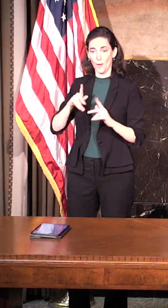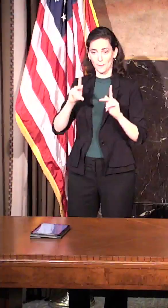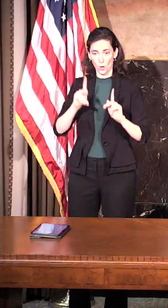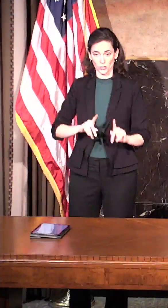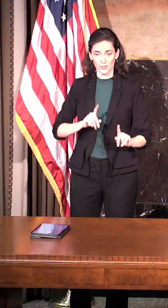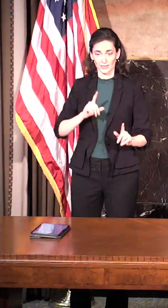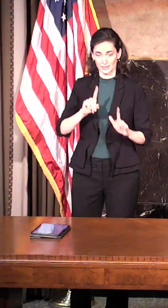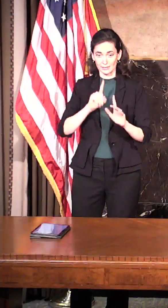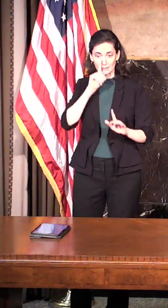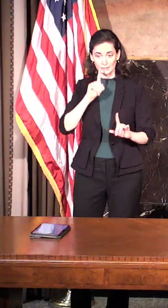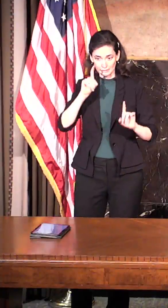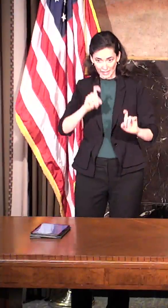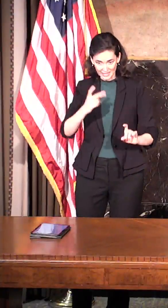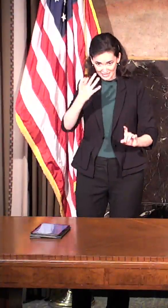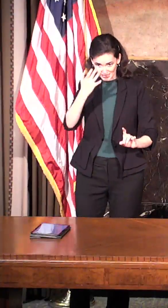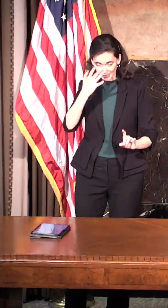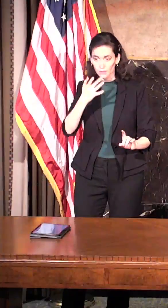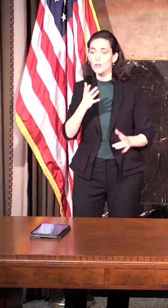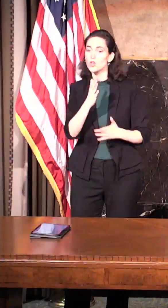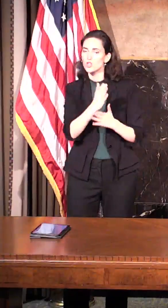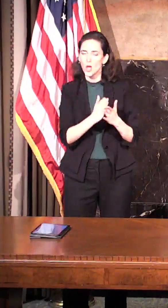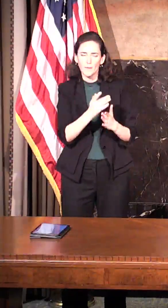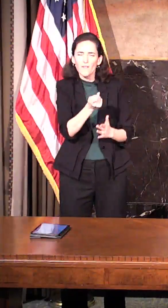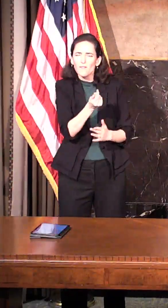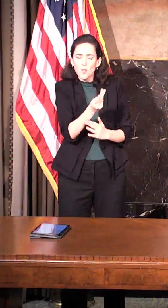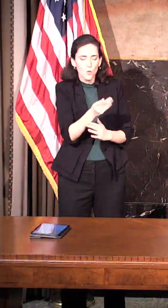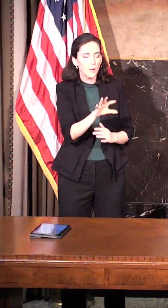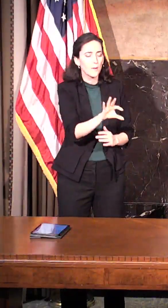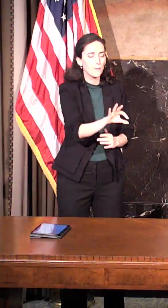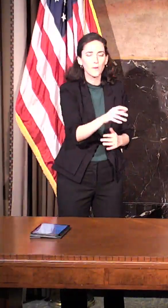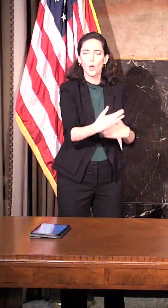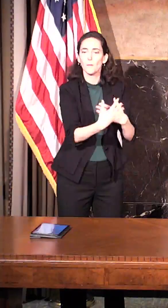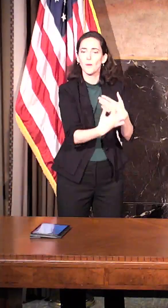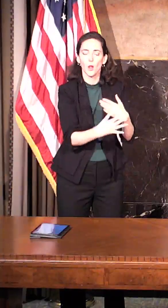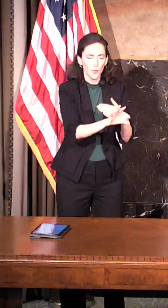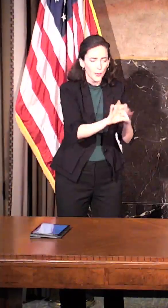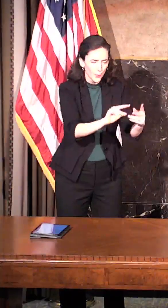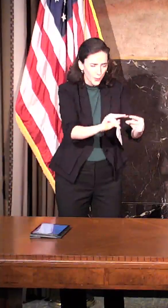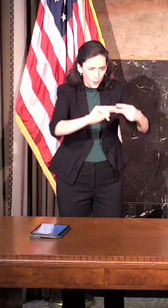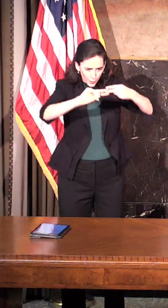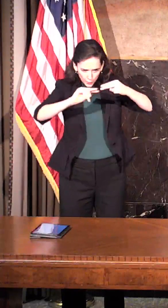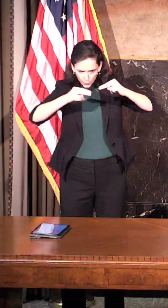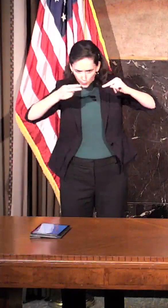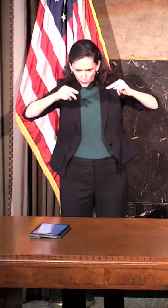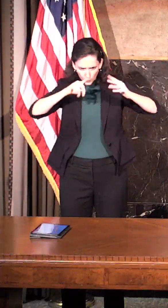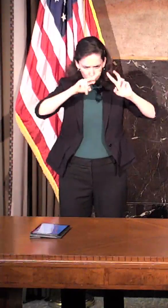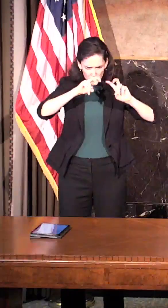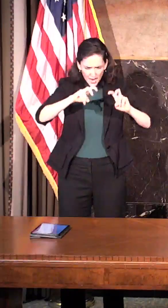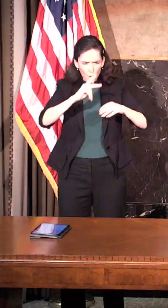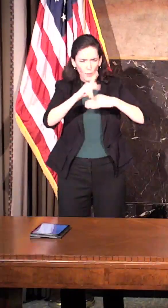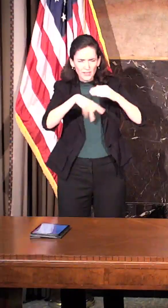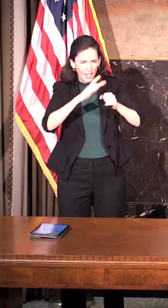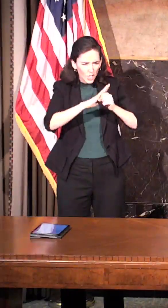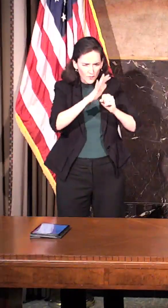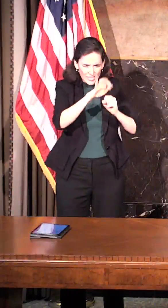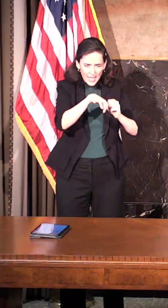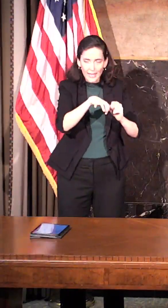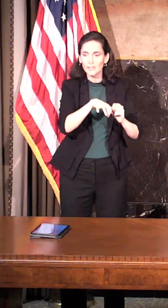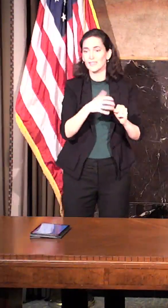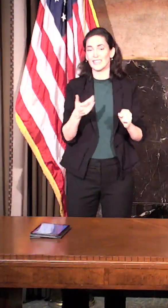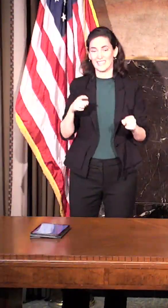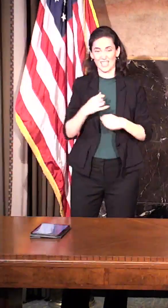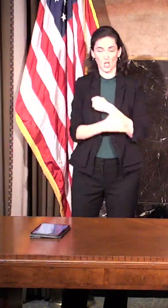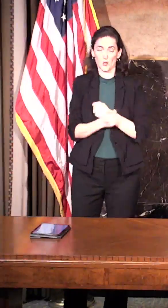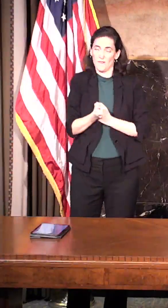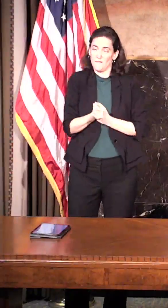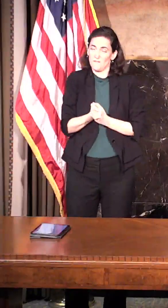this country, when you have some identified cases, you have more that you just haven't formally identified. So to date, we